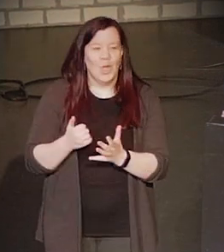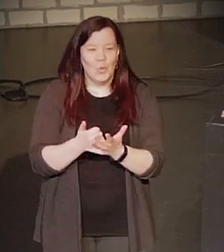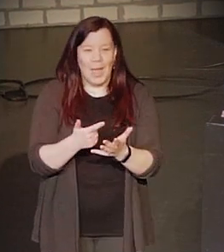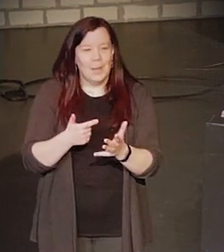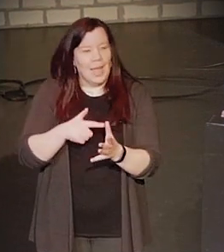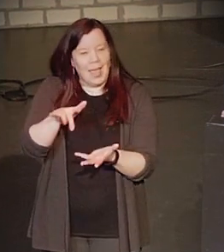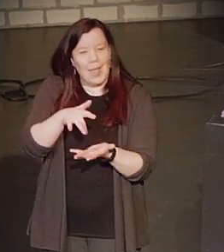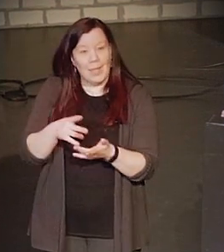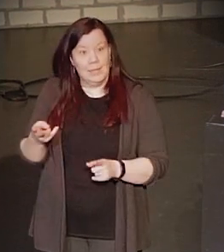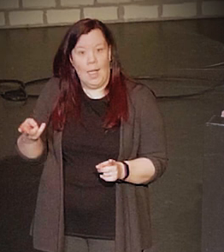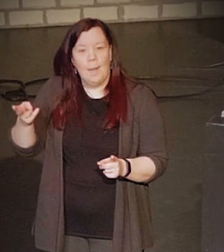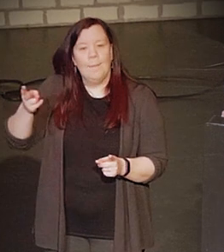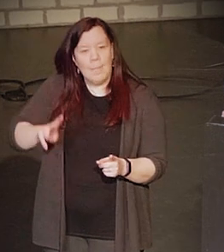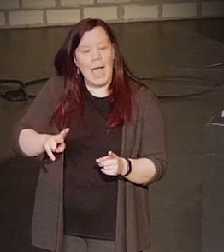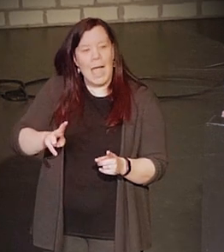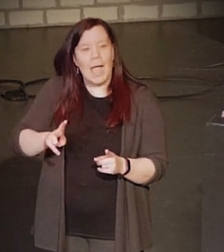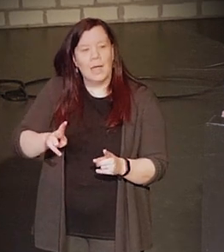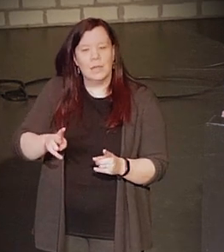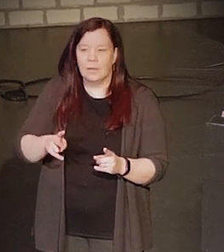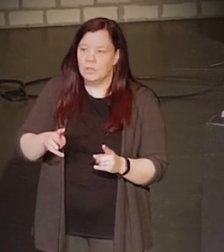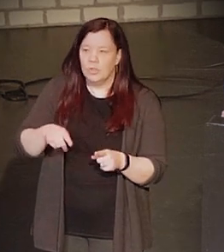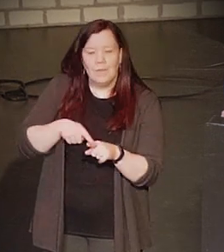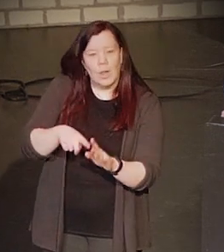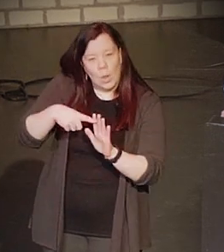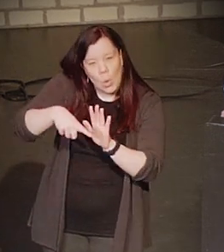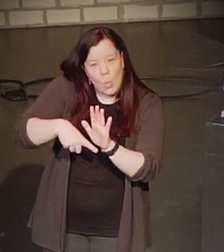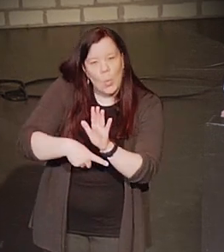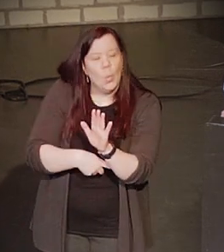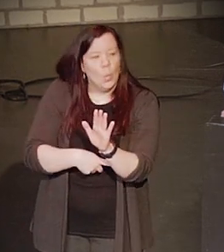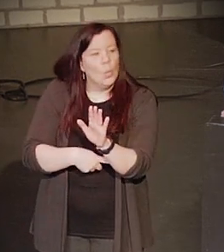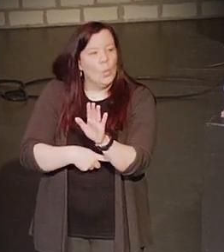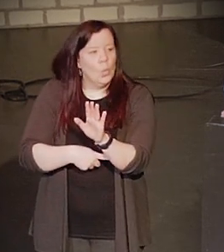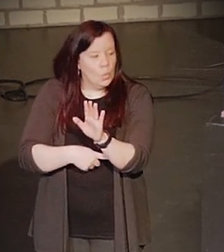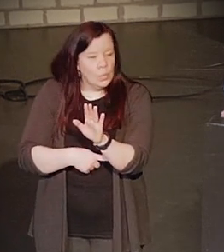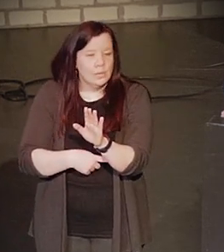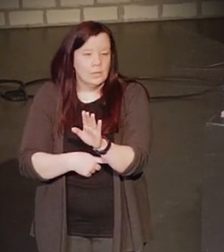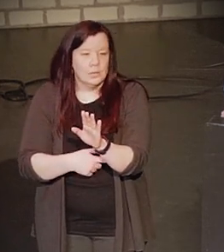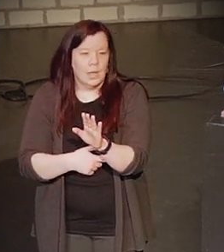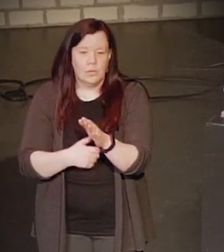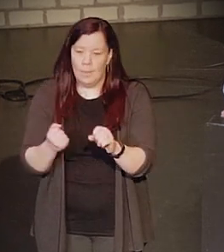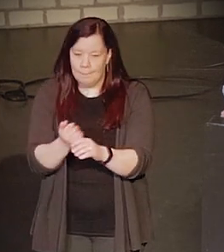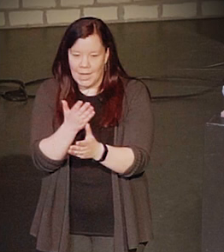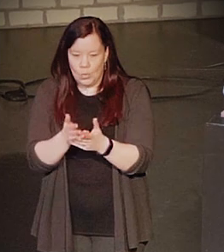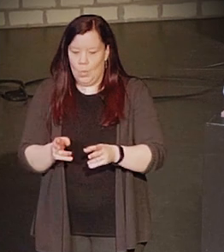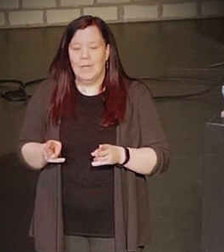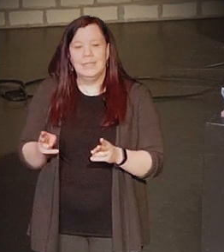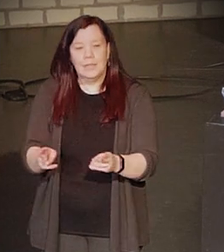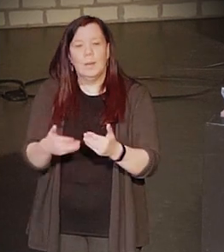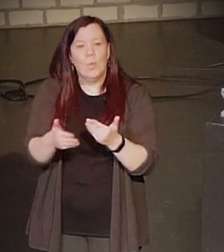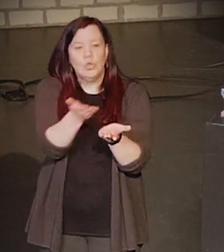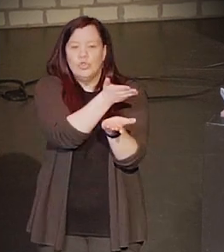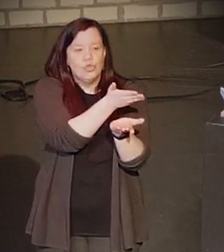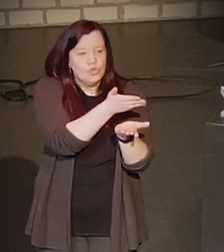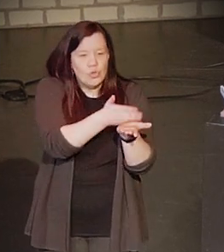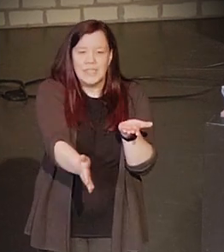and make it more based in the root of law, right? And to make the whole system more transparent,